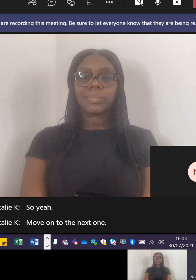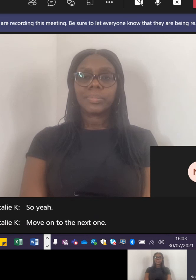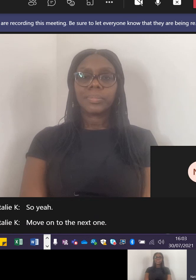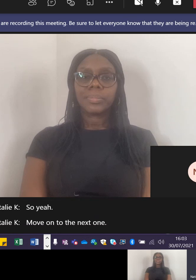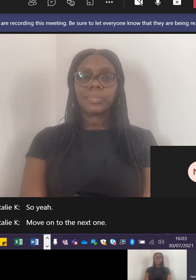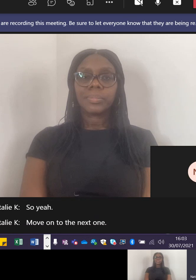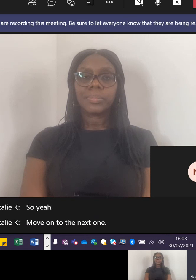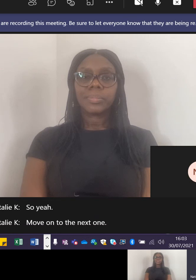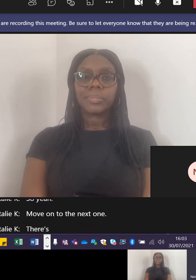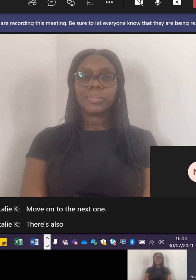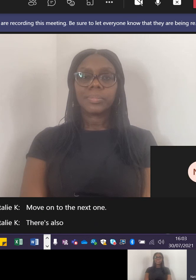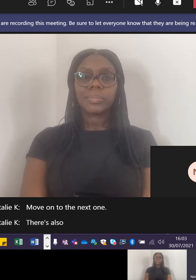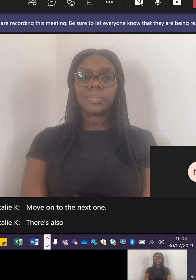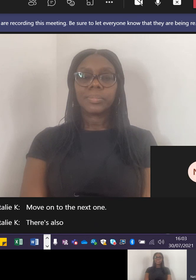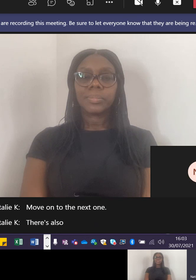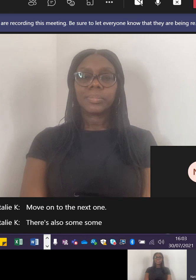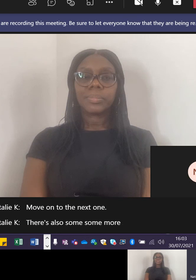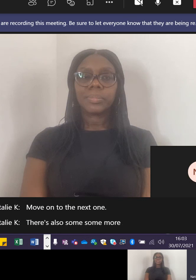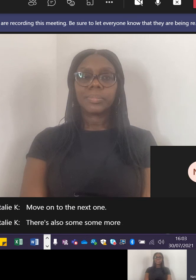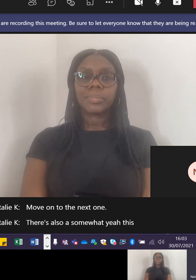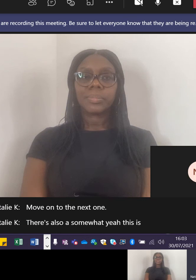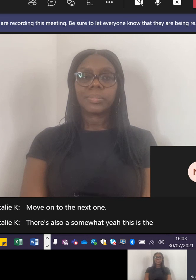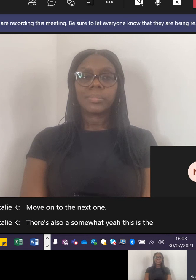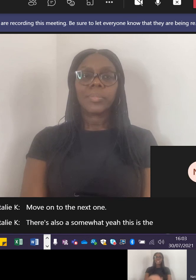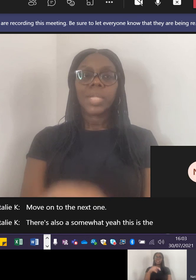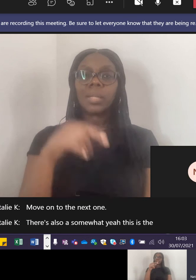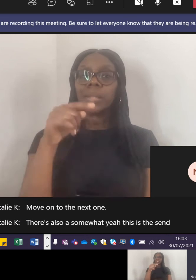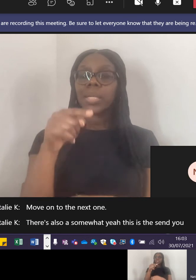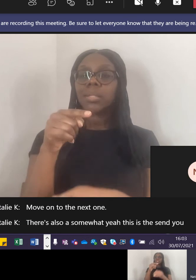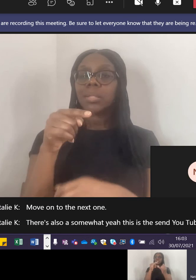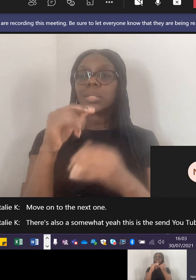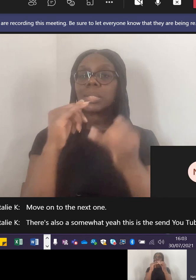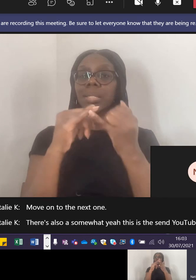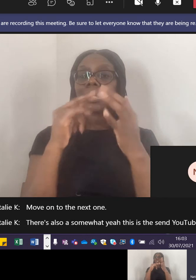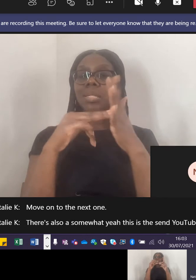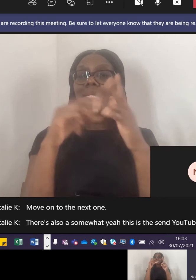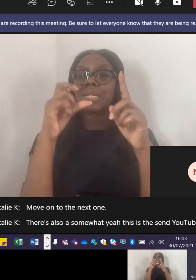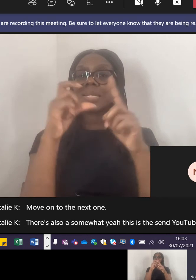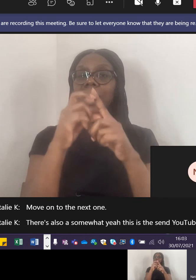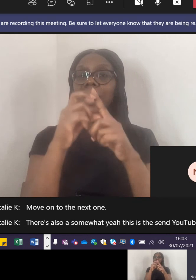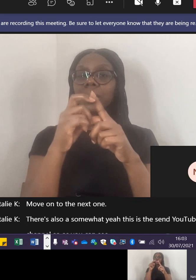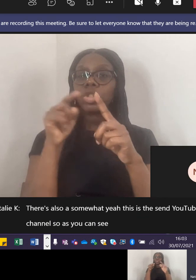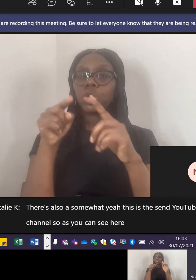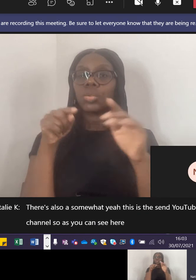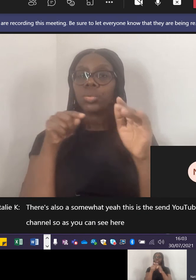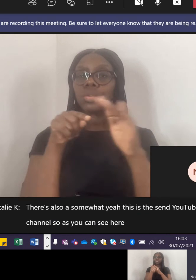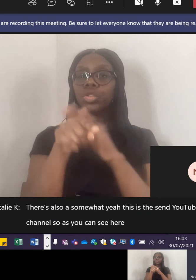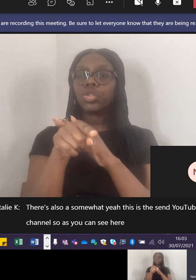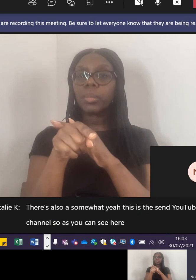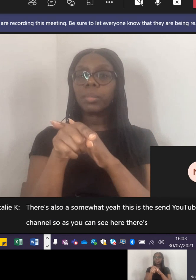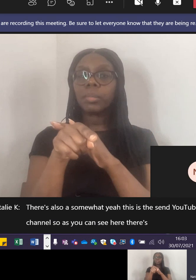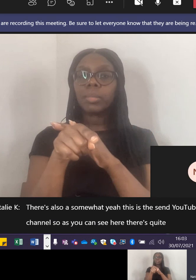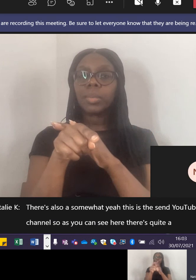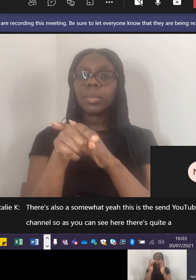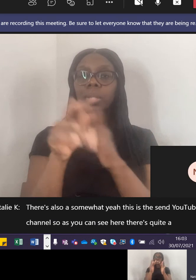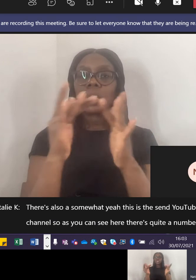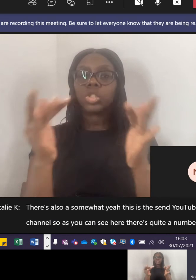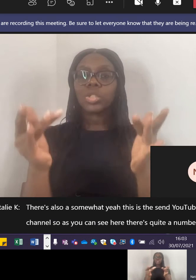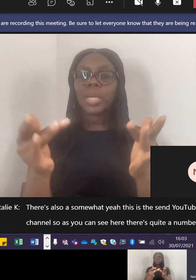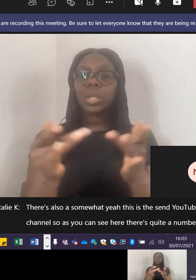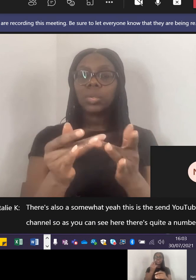There's also some more. Yeah, this is the SEND YouTube channel. So as you can see here, there's quite a number of